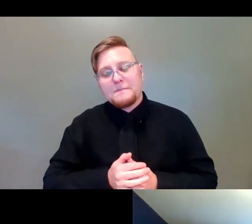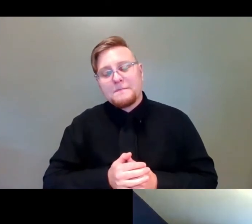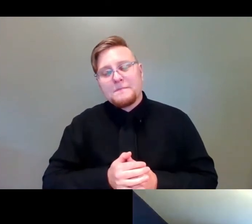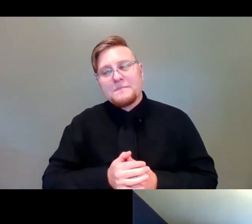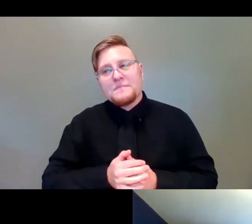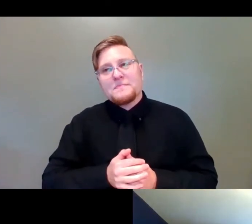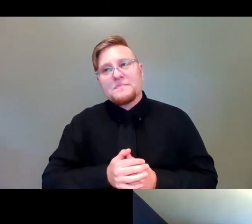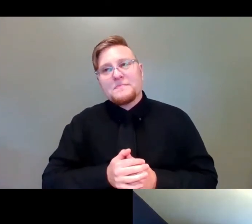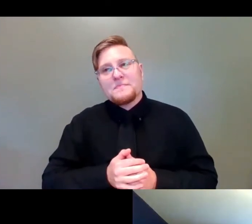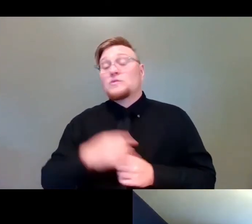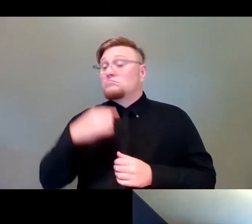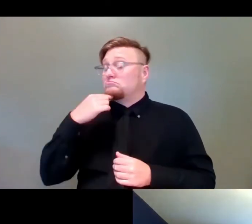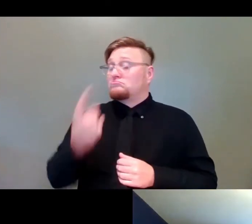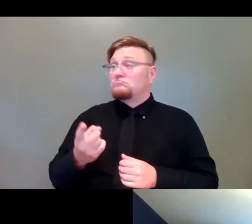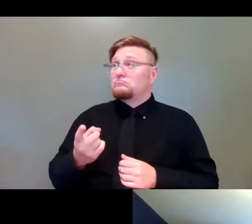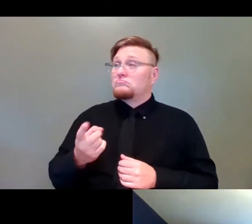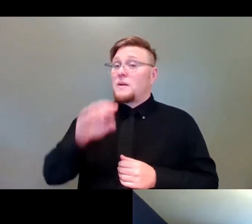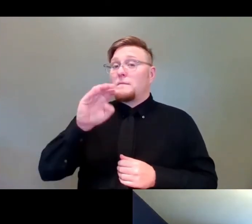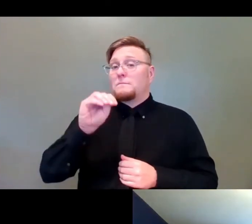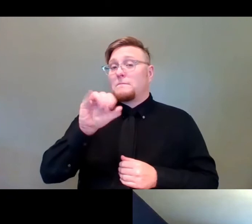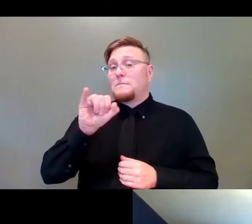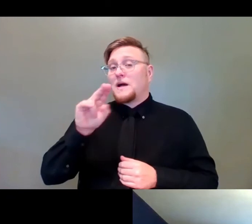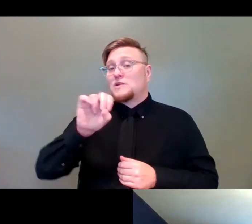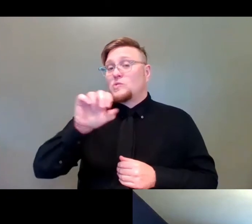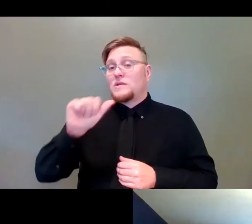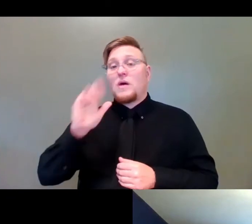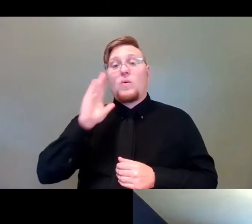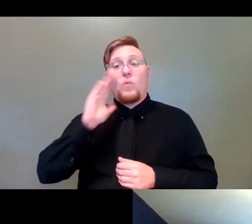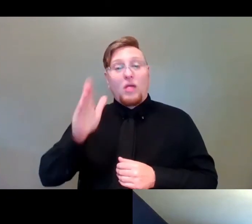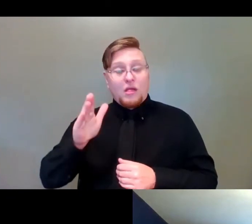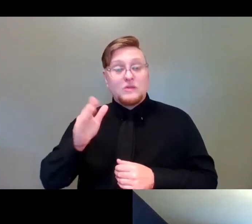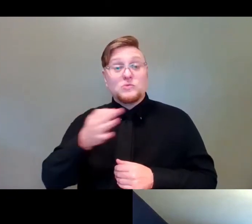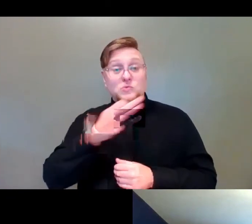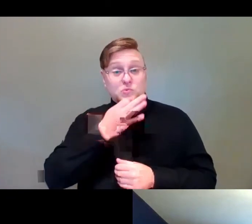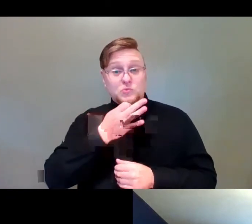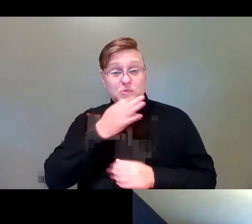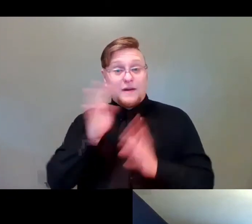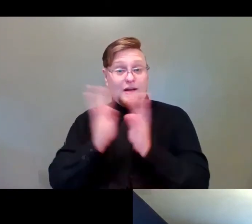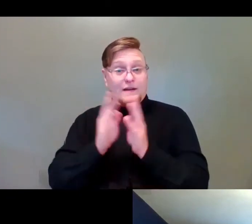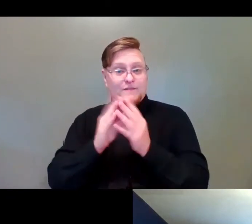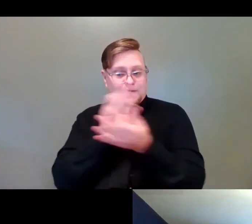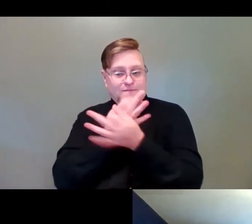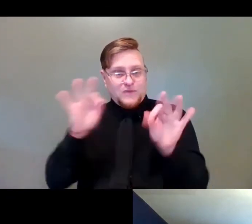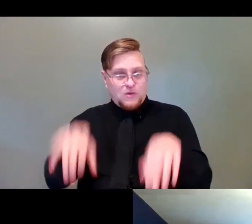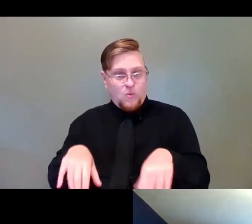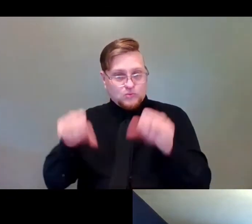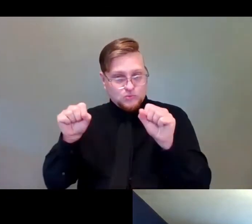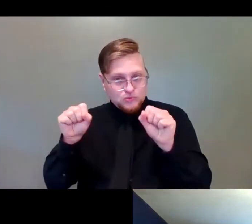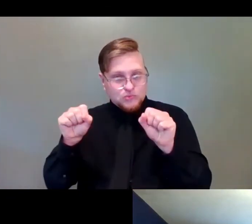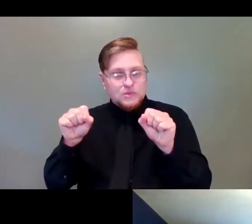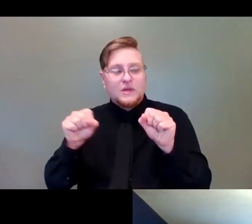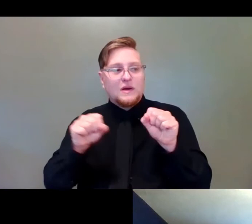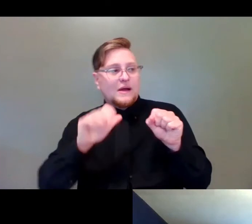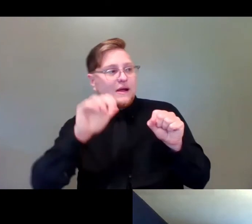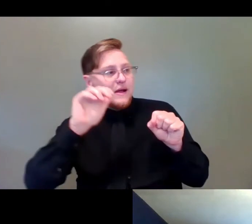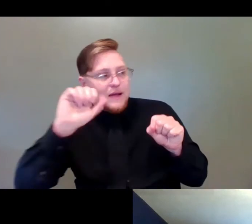that MAIUSA is about to host a free conference, and I don't know if Ashley or